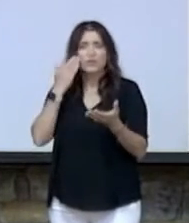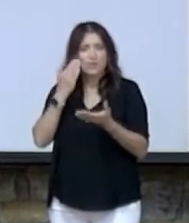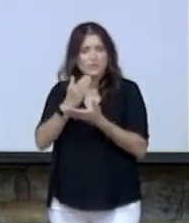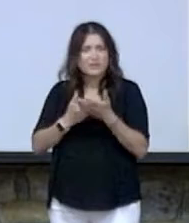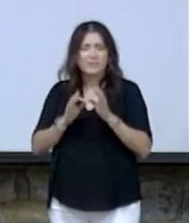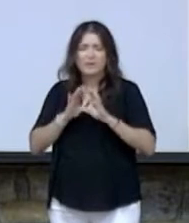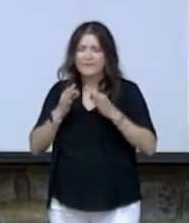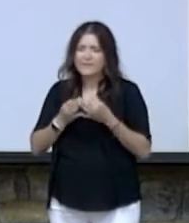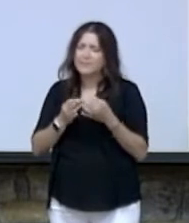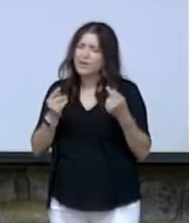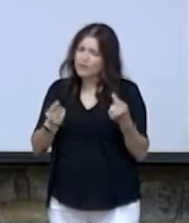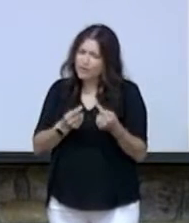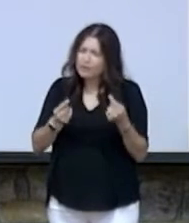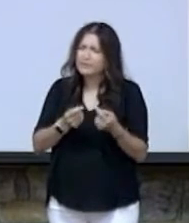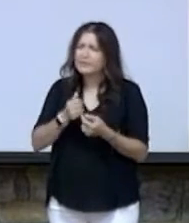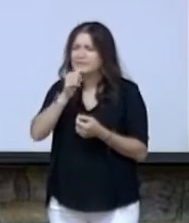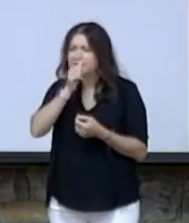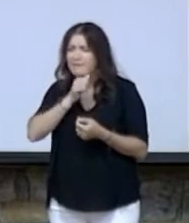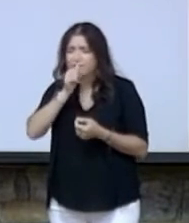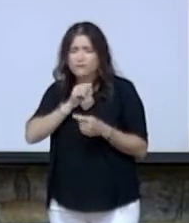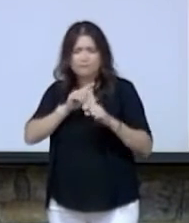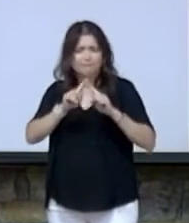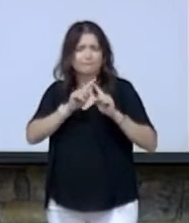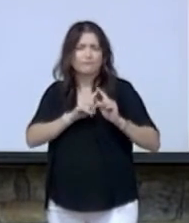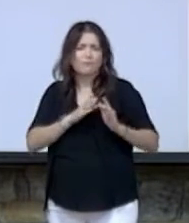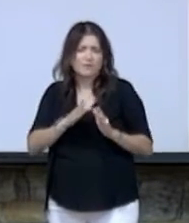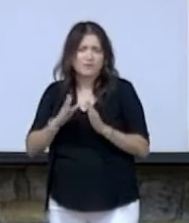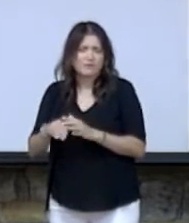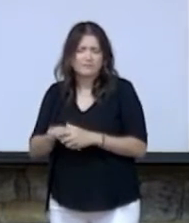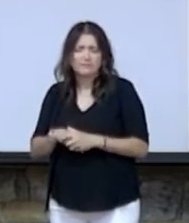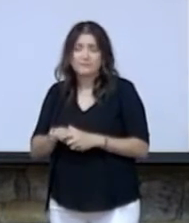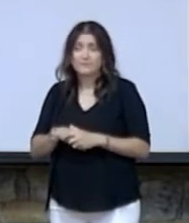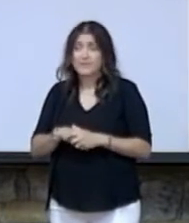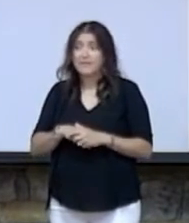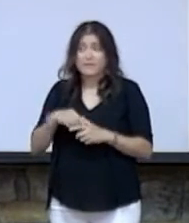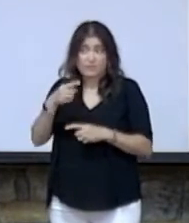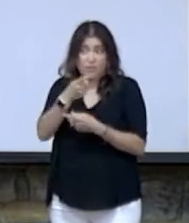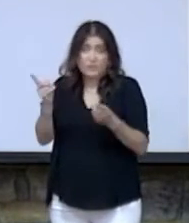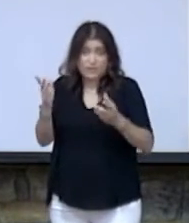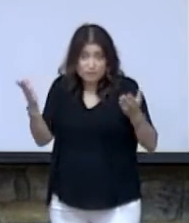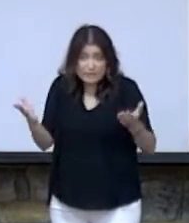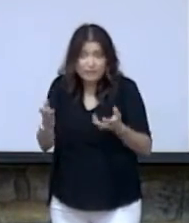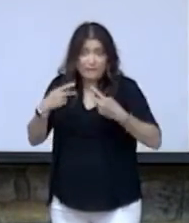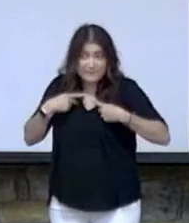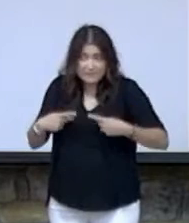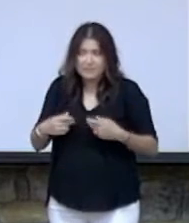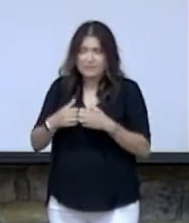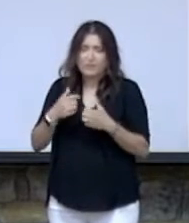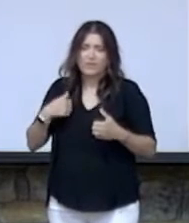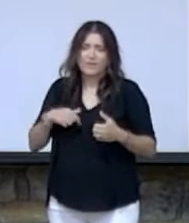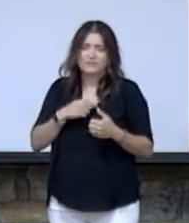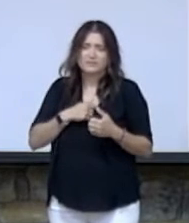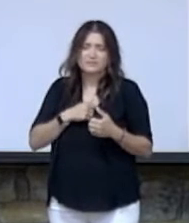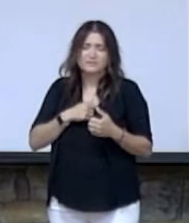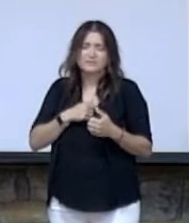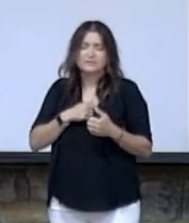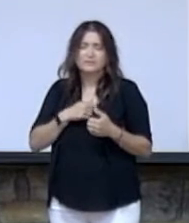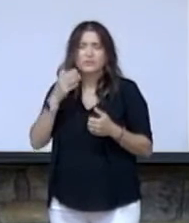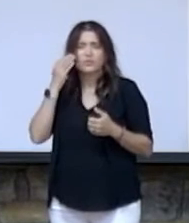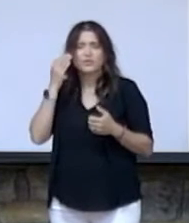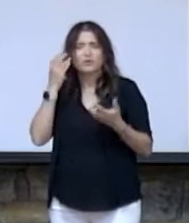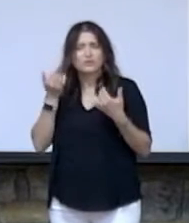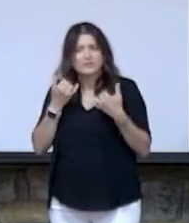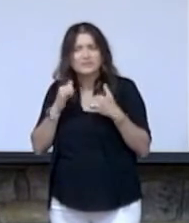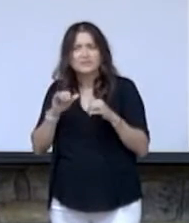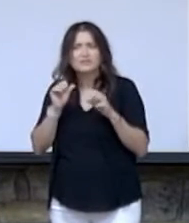family that are hurting or suffering in some way. Father, even those that are here present physically with us can still be going